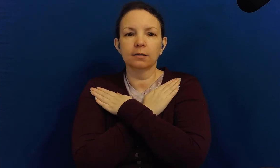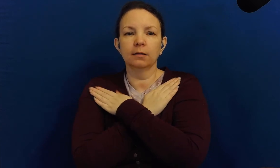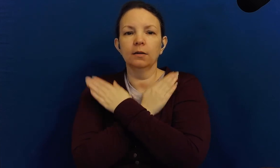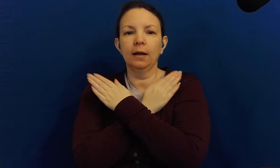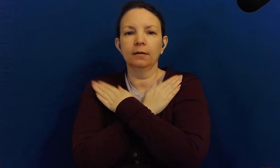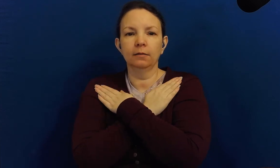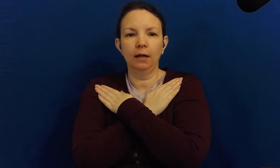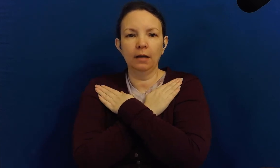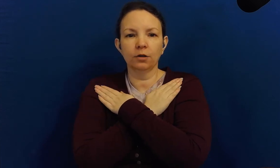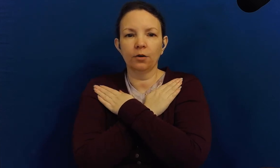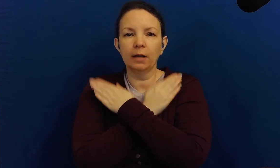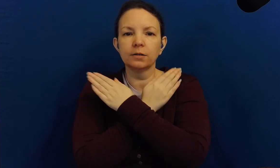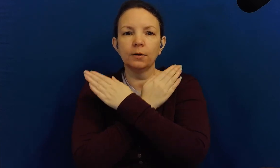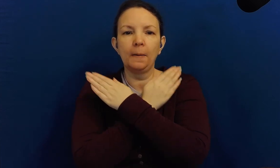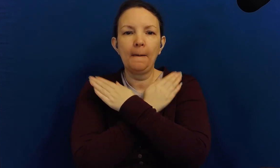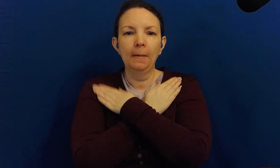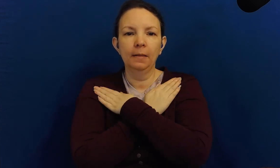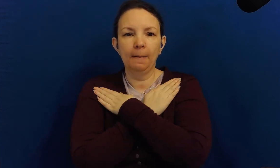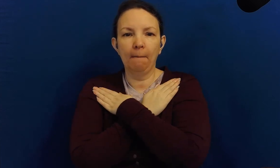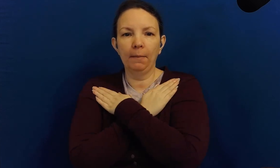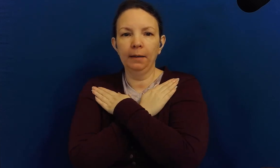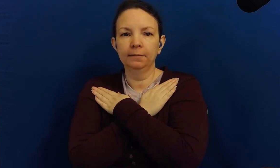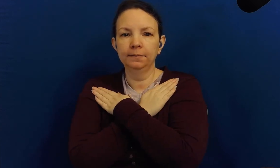like hands across, so the mummy.